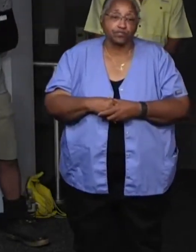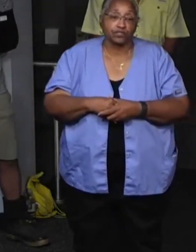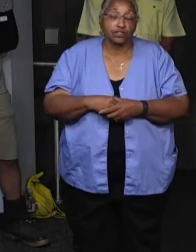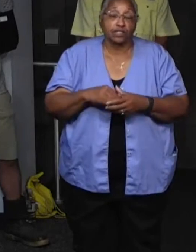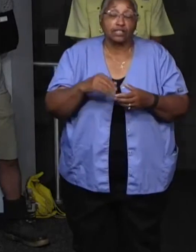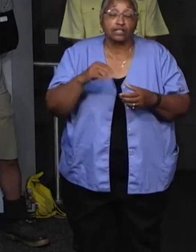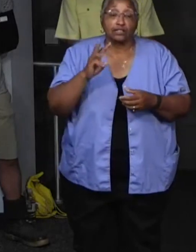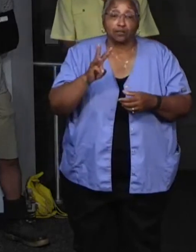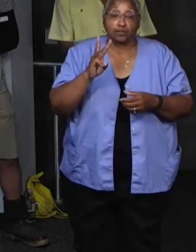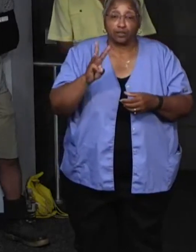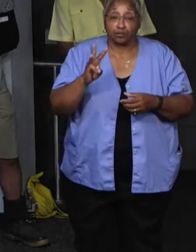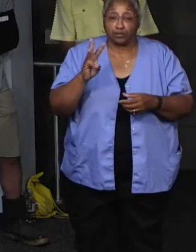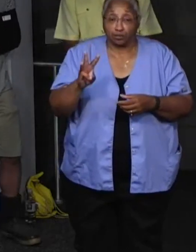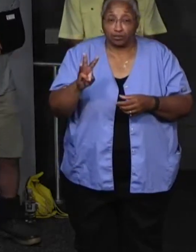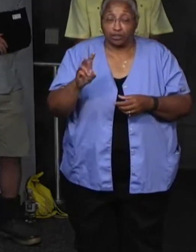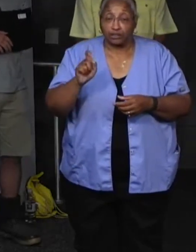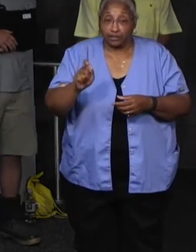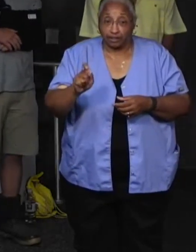is